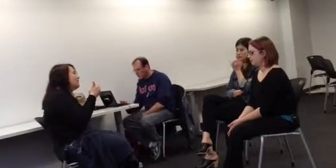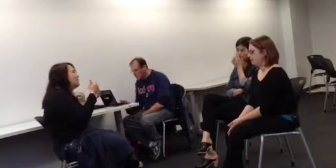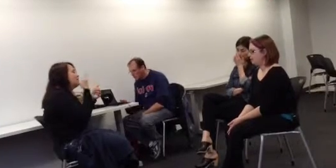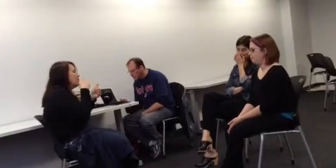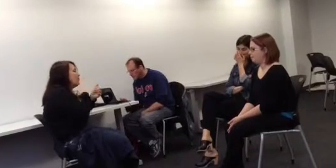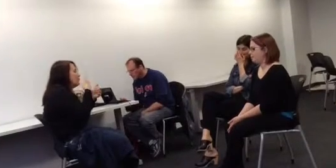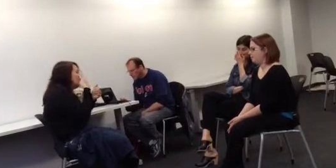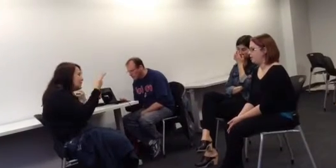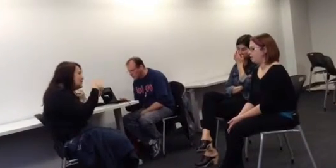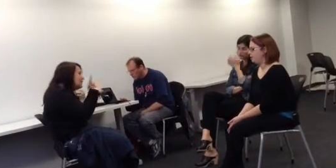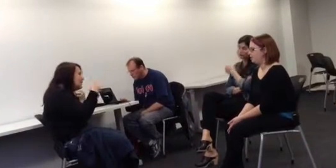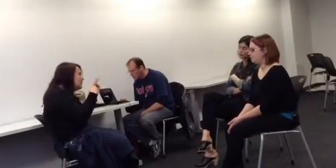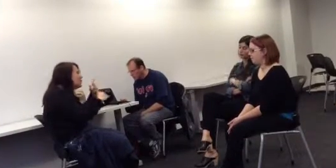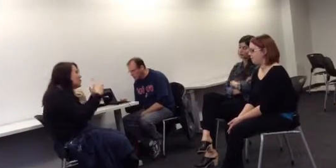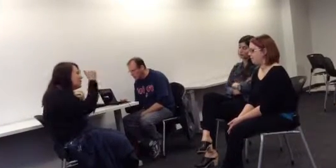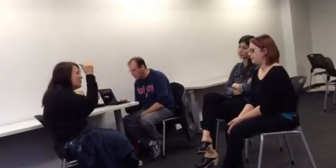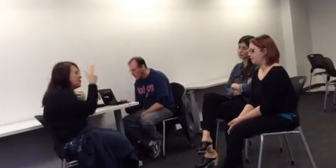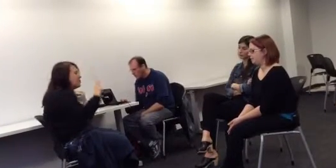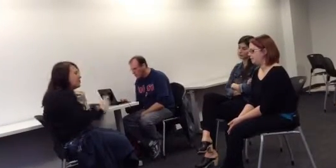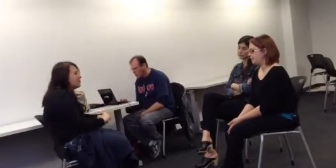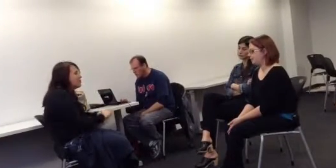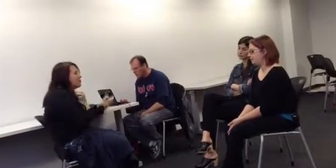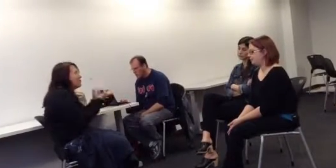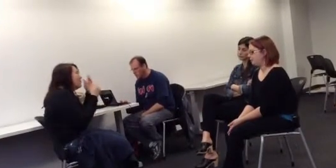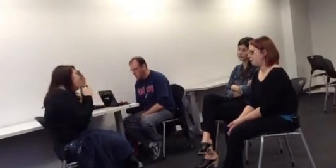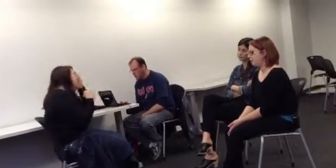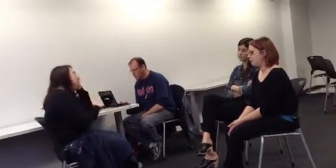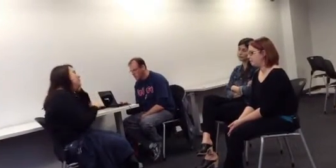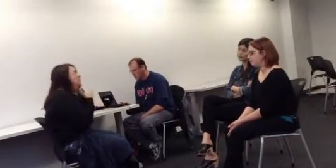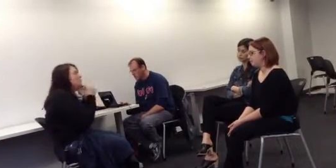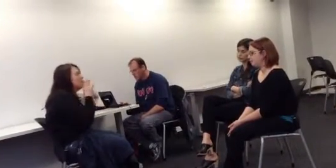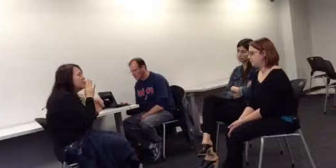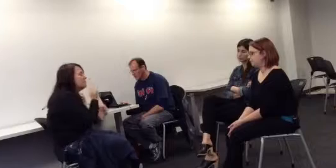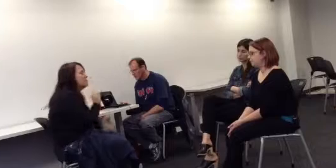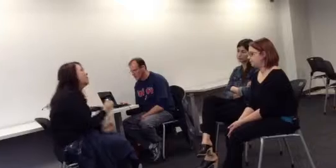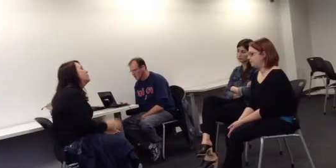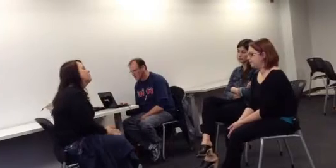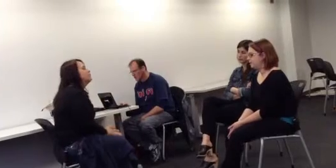And it became a lot easier for me to see the signs growing up. So I got used to that.